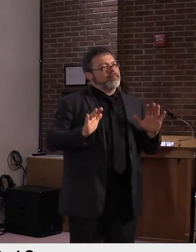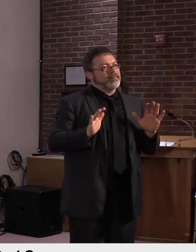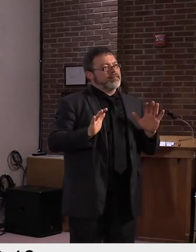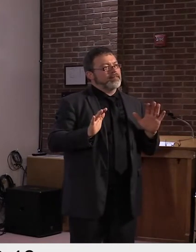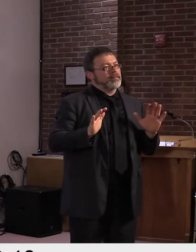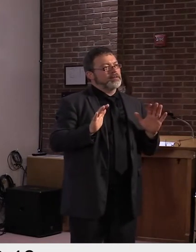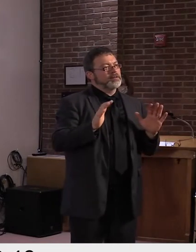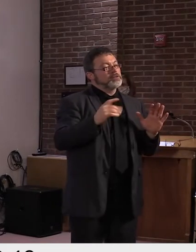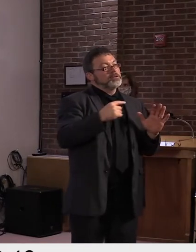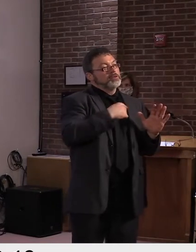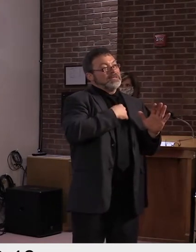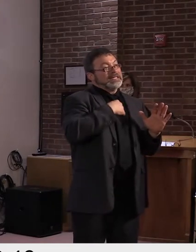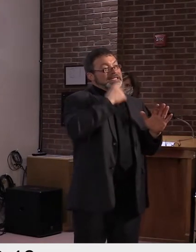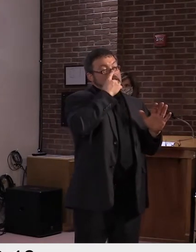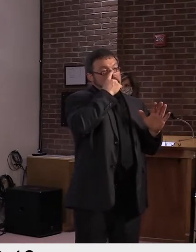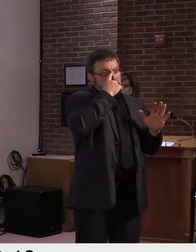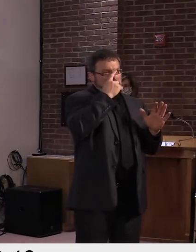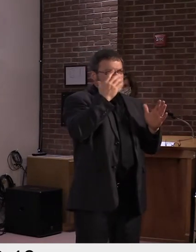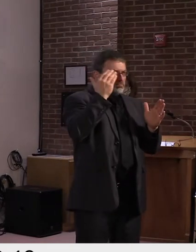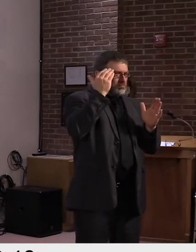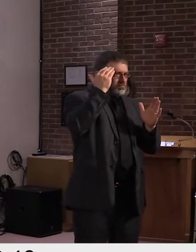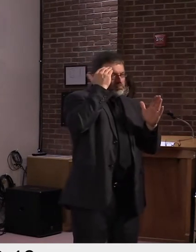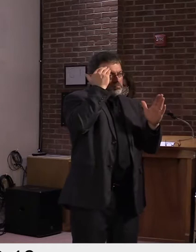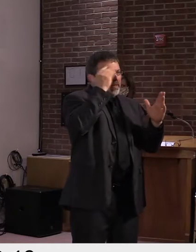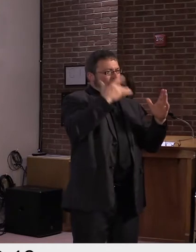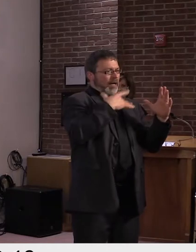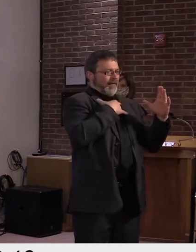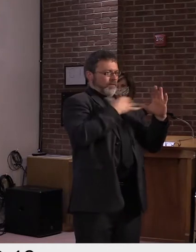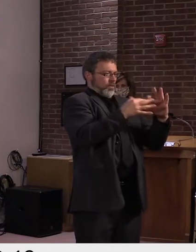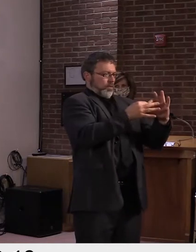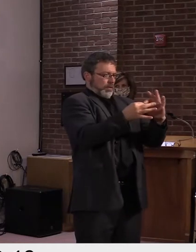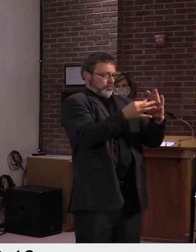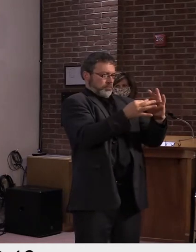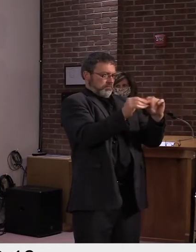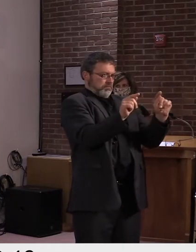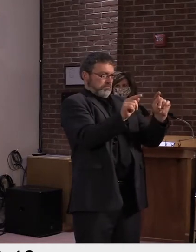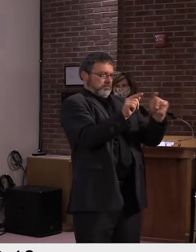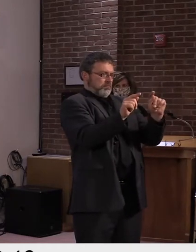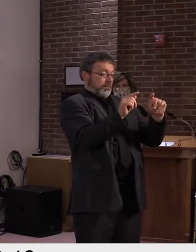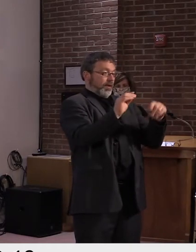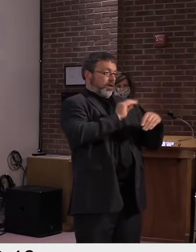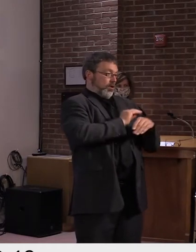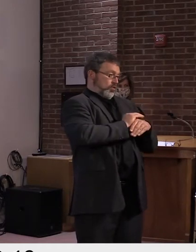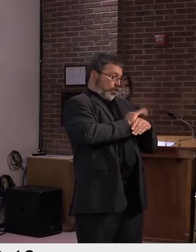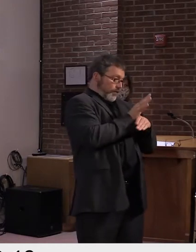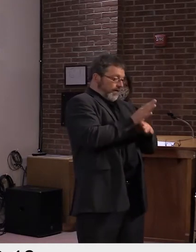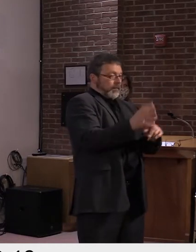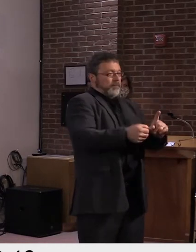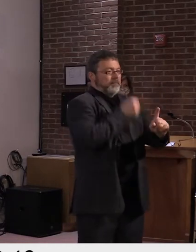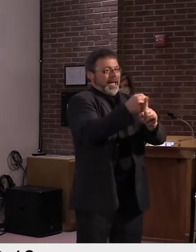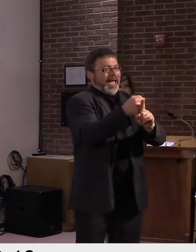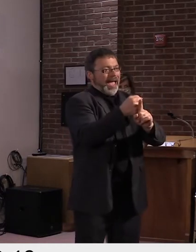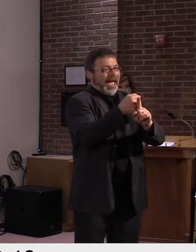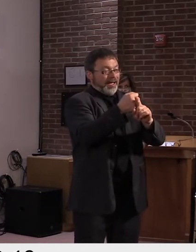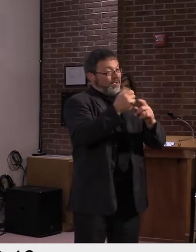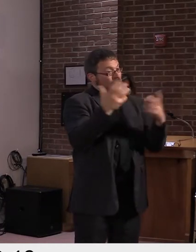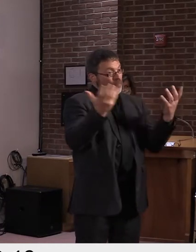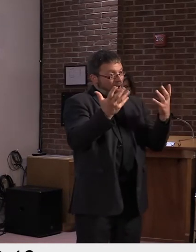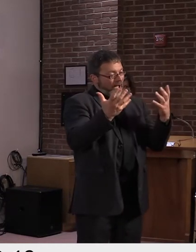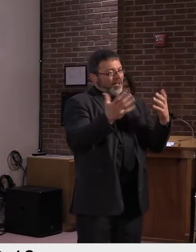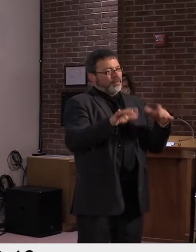here with having a pandemic and all of the behaviors a pandemic imposes upon us, if you